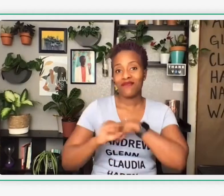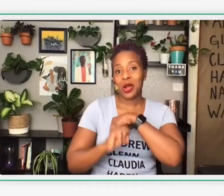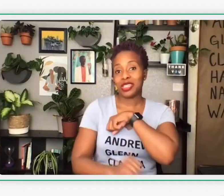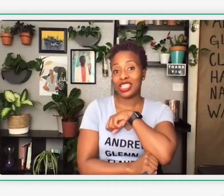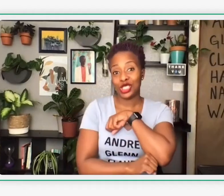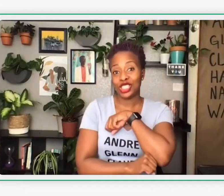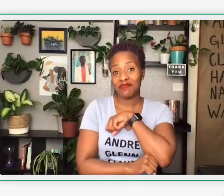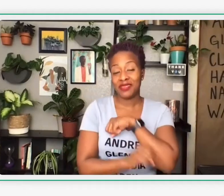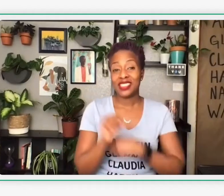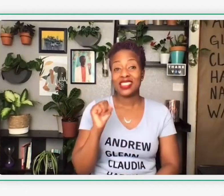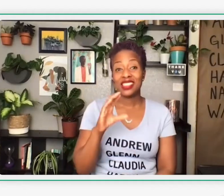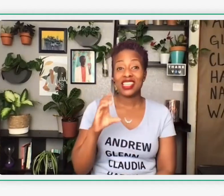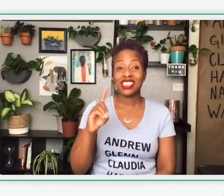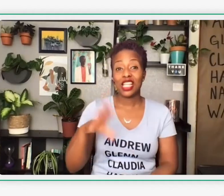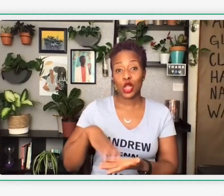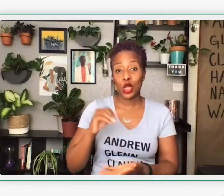Foundation.